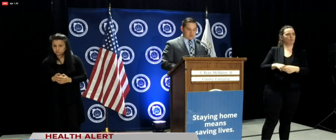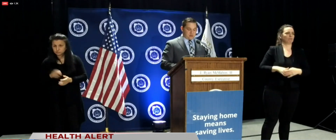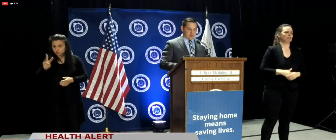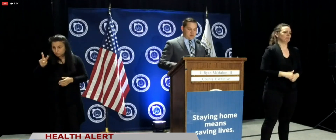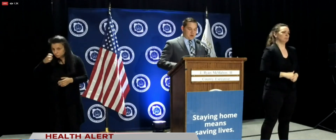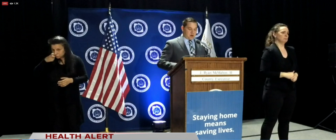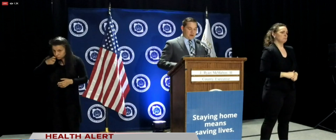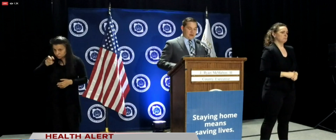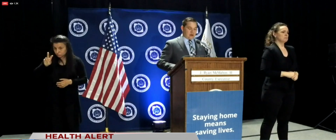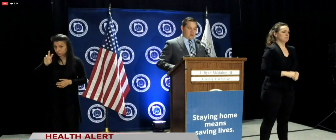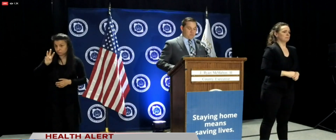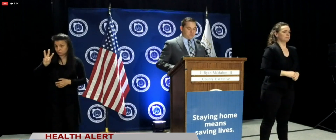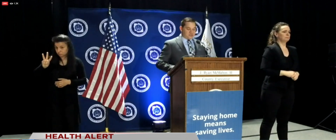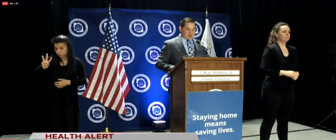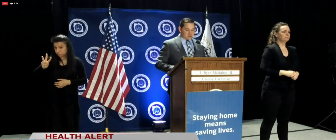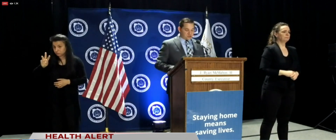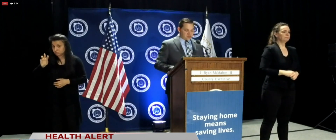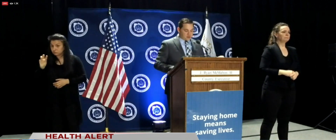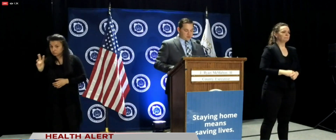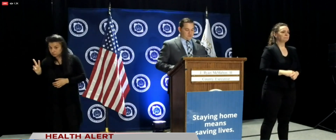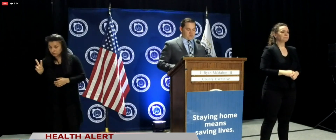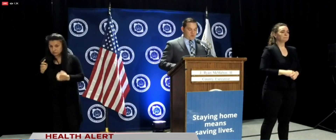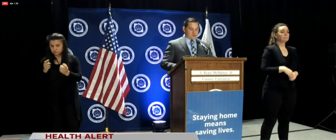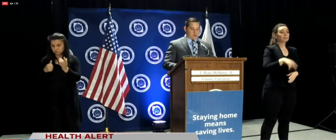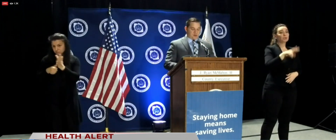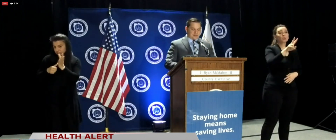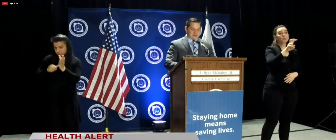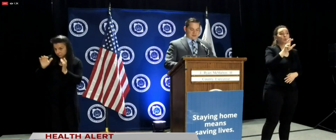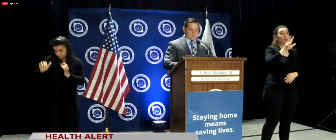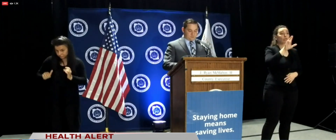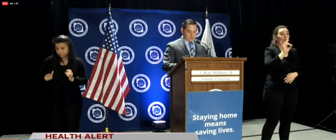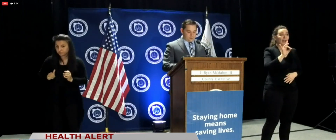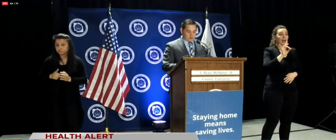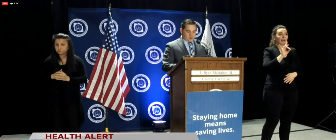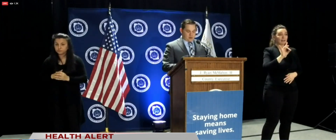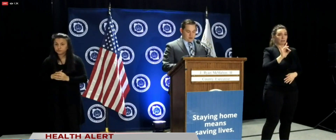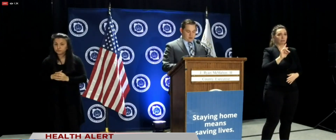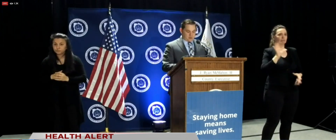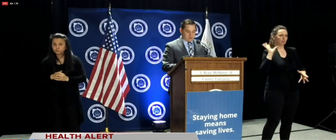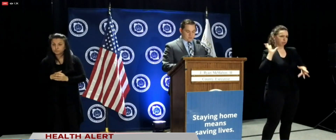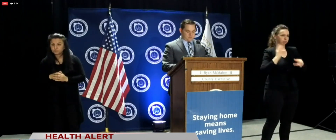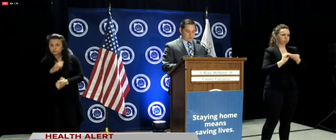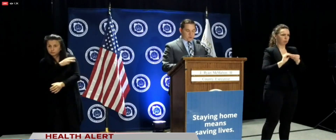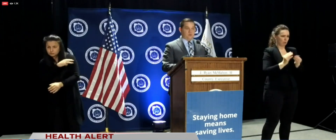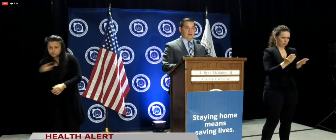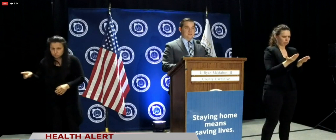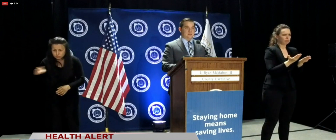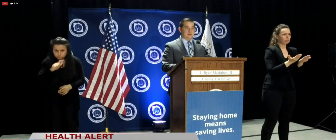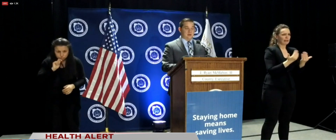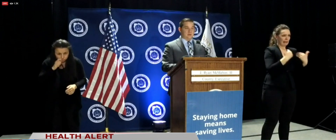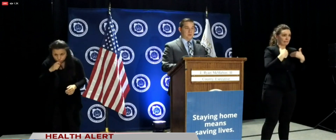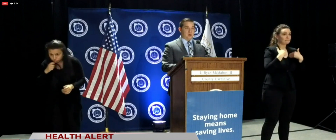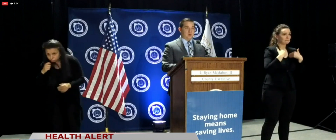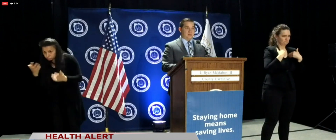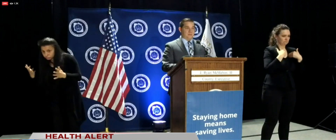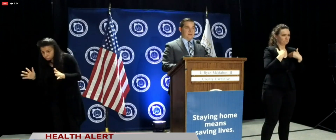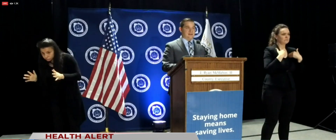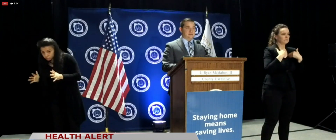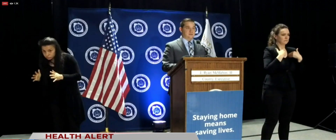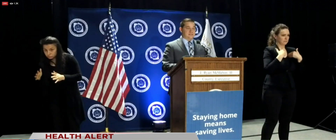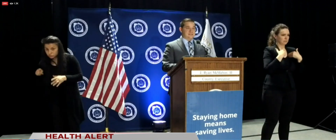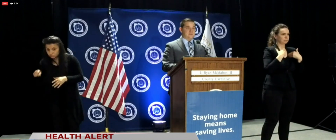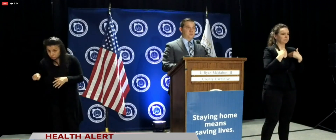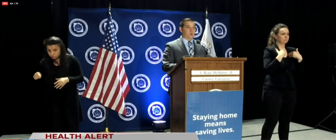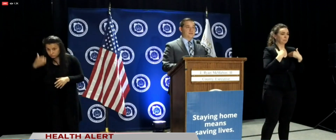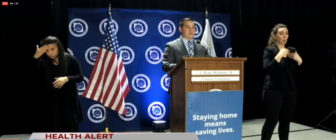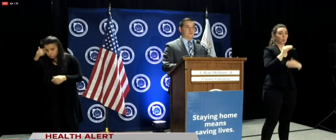yesterday. Right now, our percentage of those who are tested for COVID-19 that come back